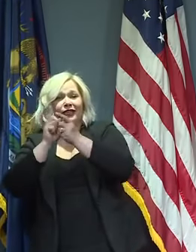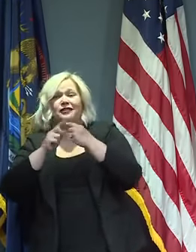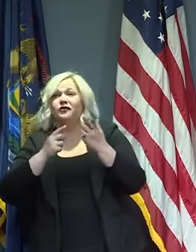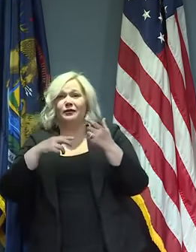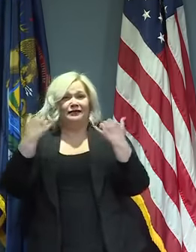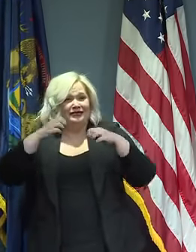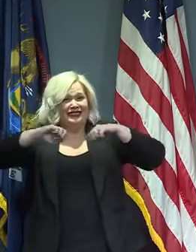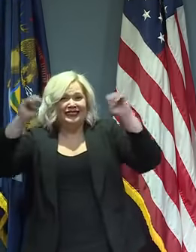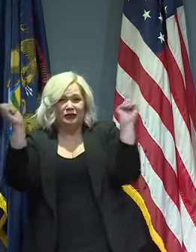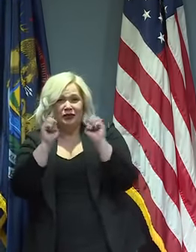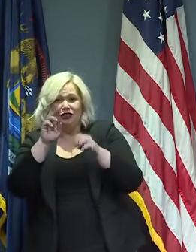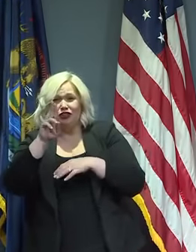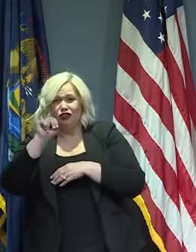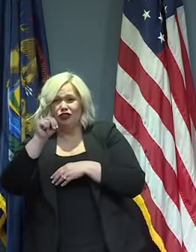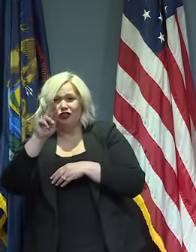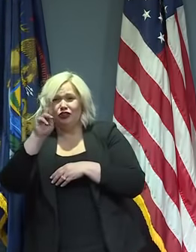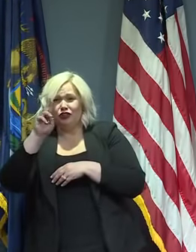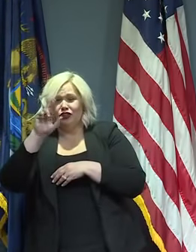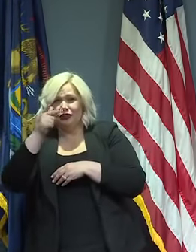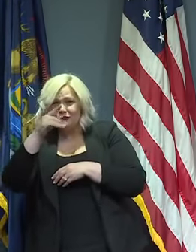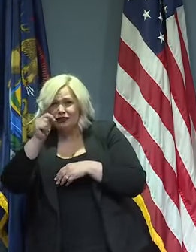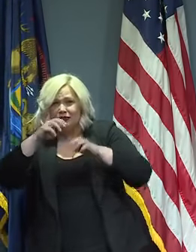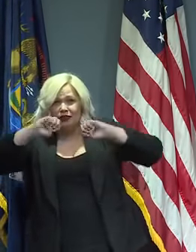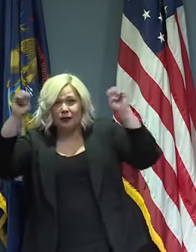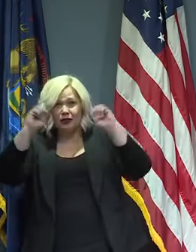stabilizing phase to the recovery phase.